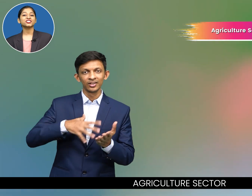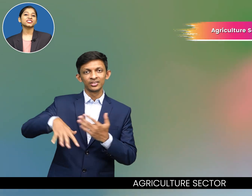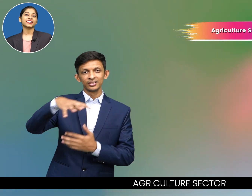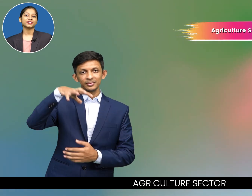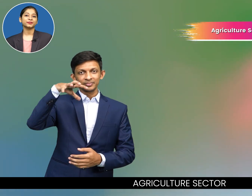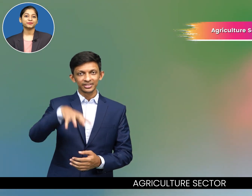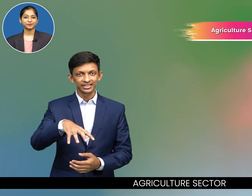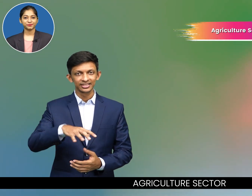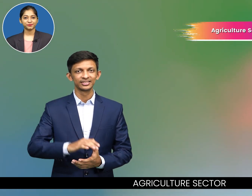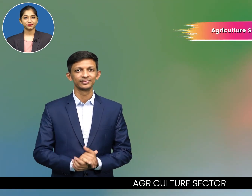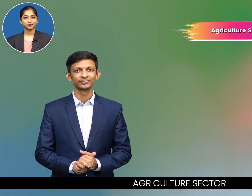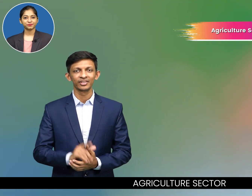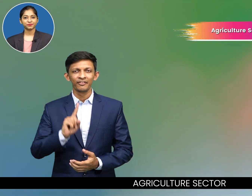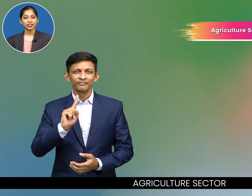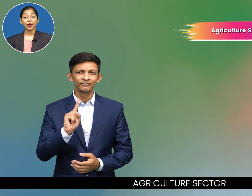agriculture sector.